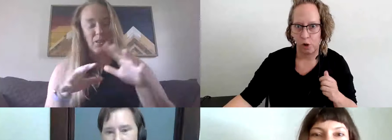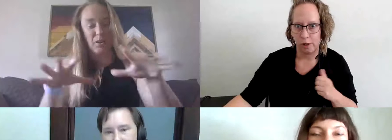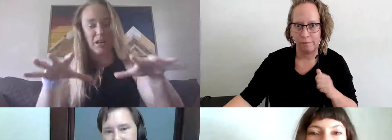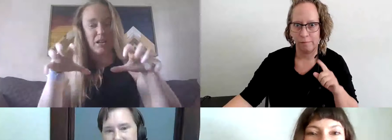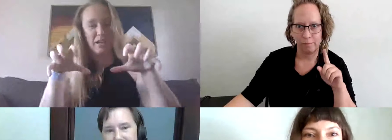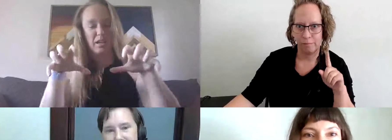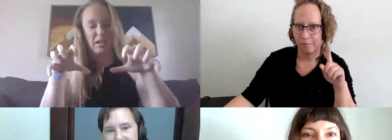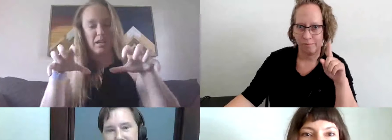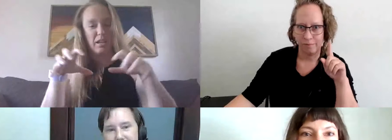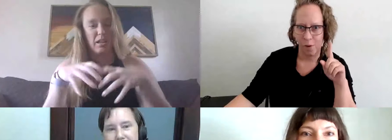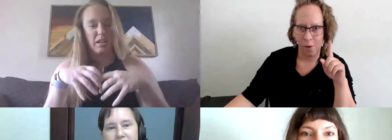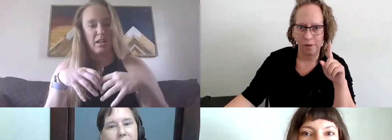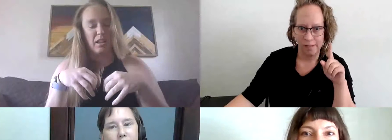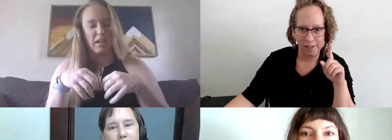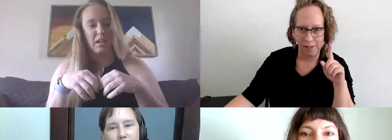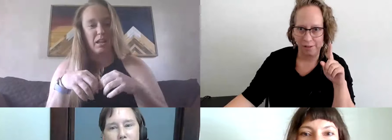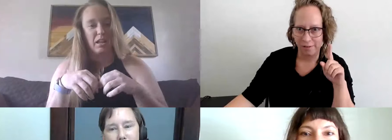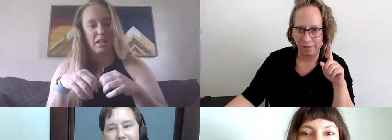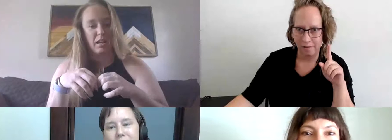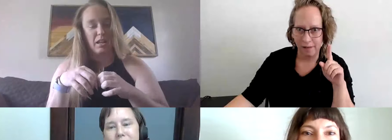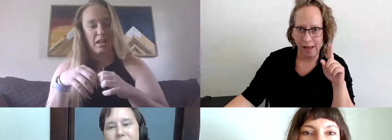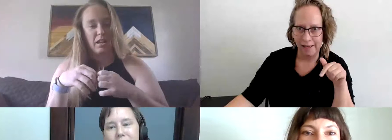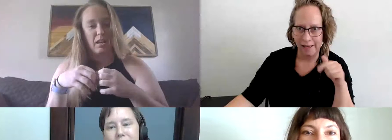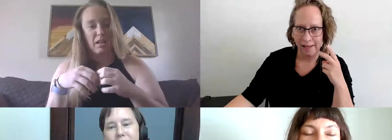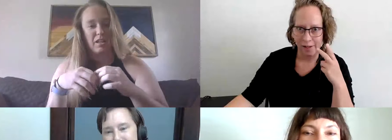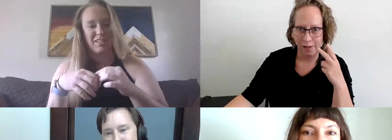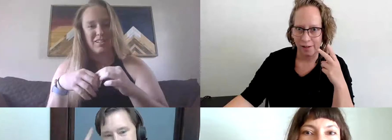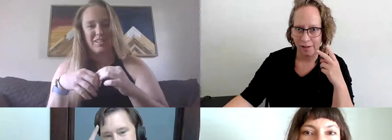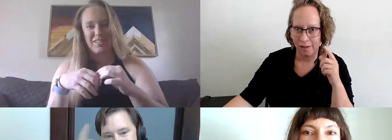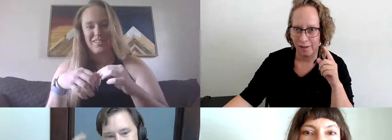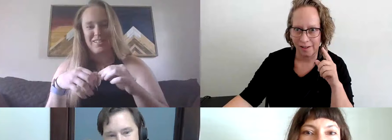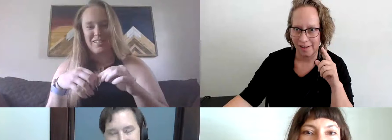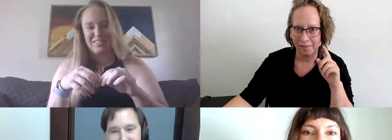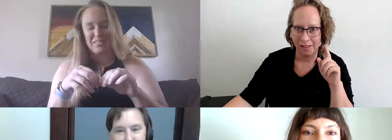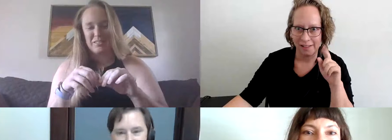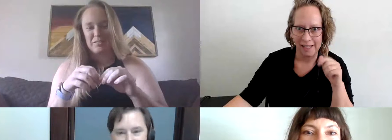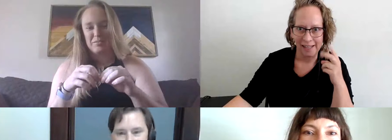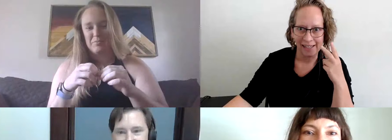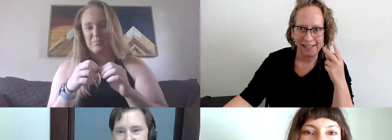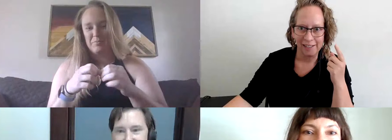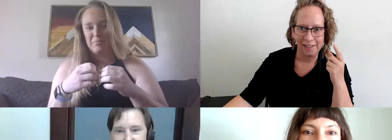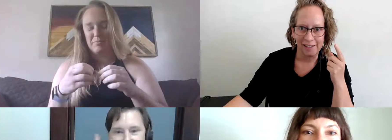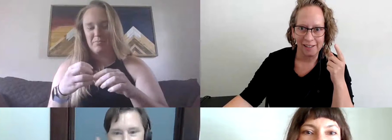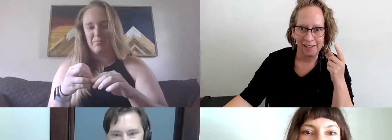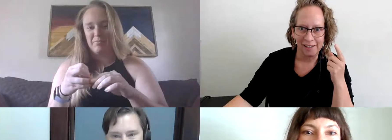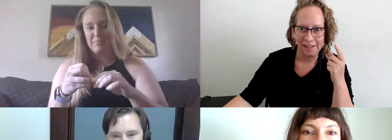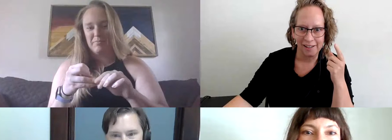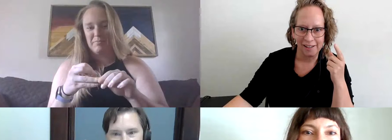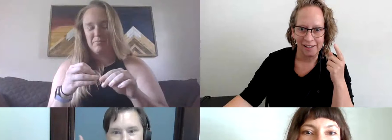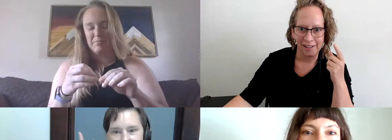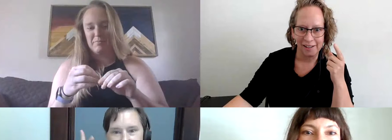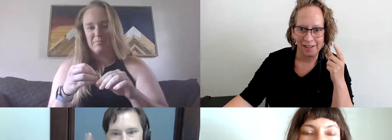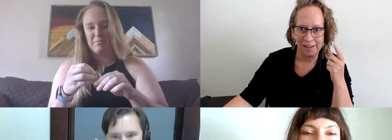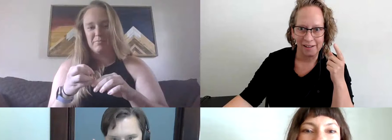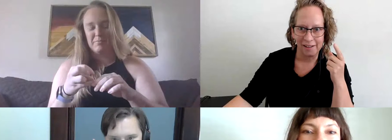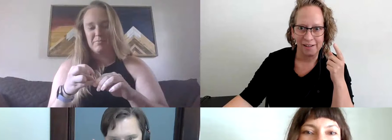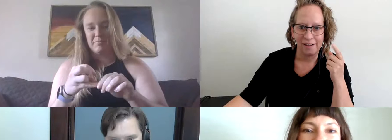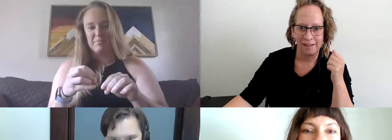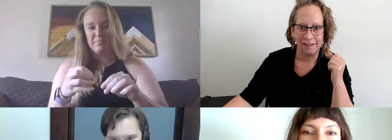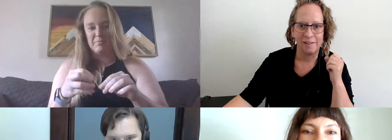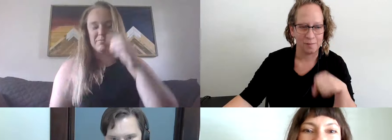And hold on one second. We're having interpreter difficulties because Kirsten cannot see